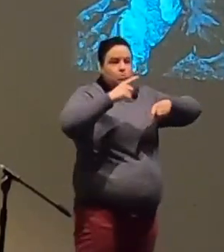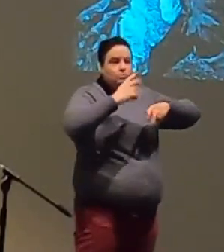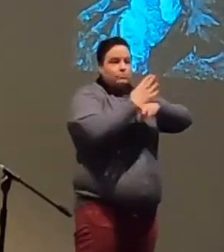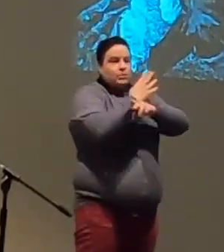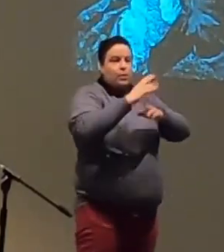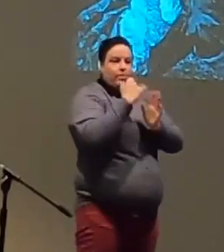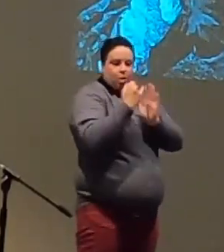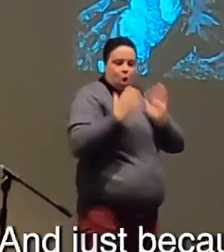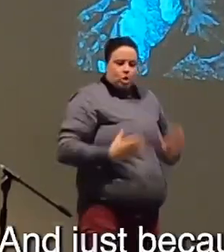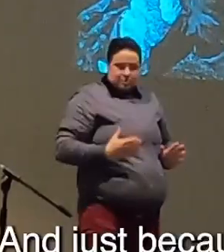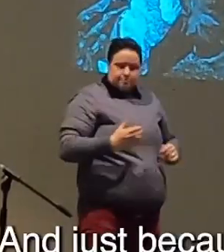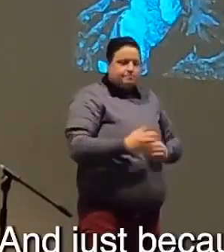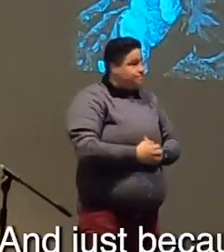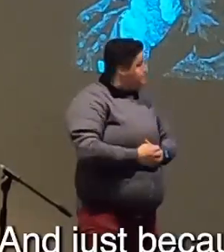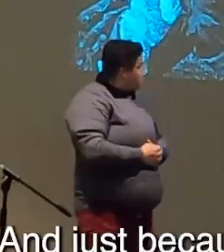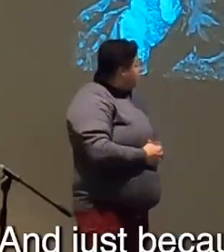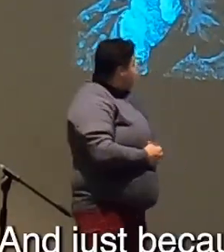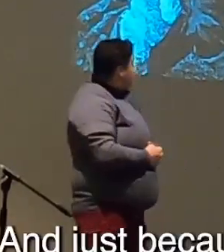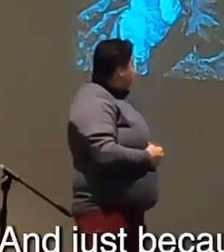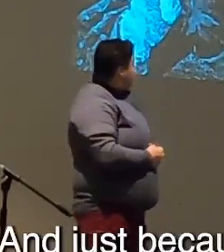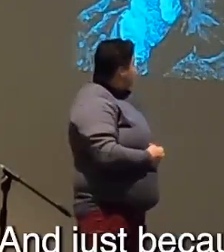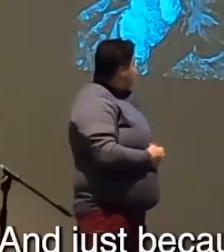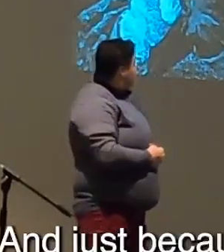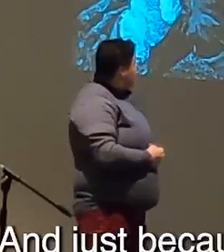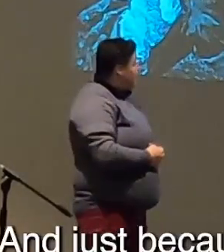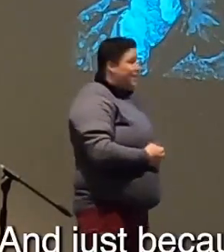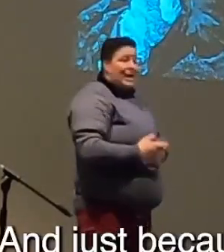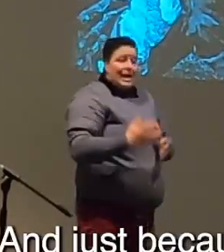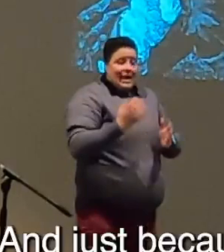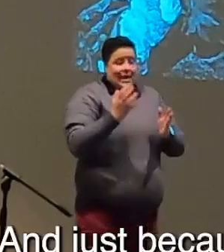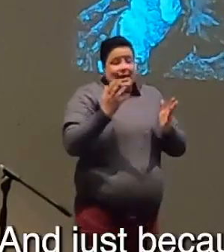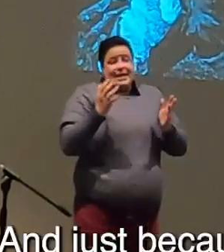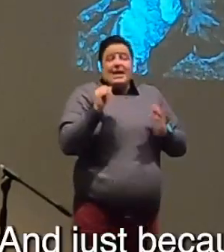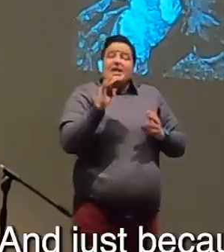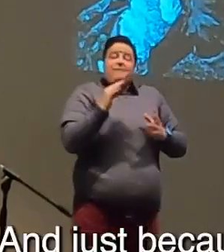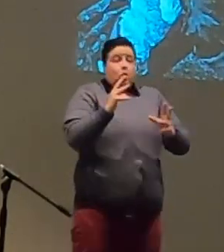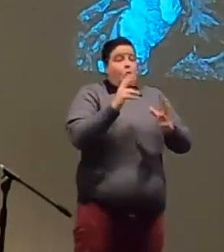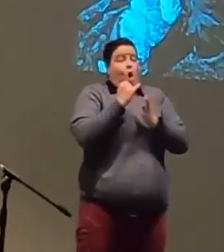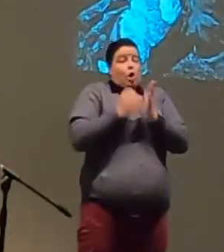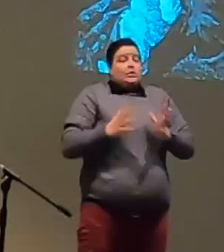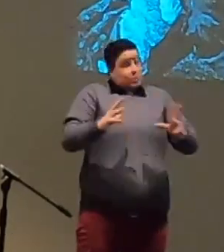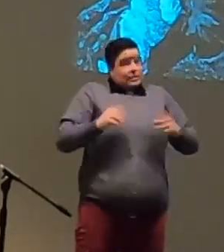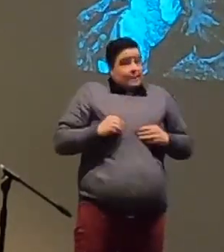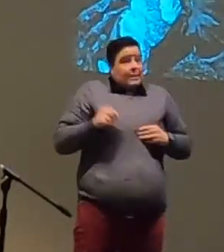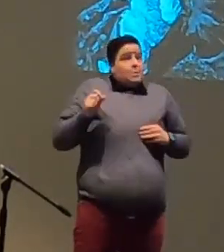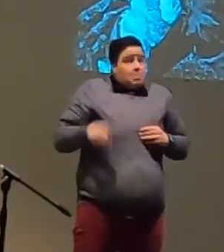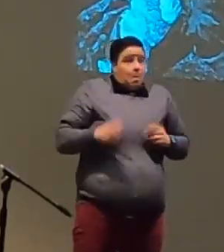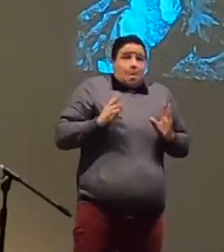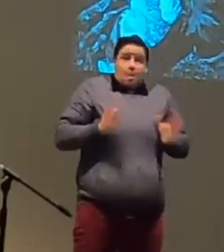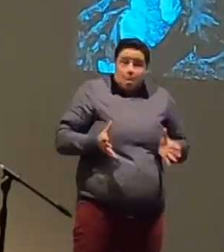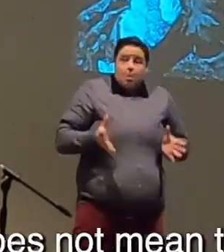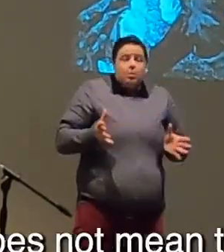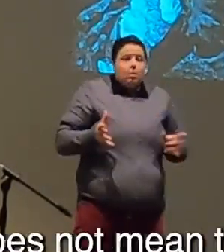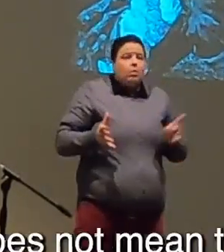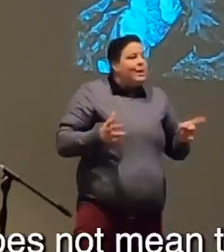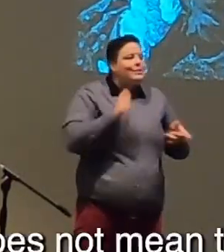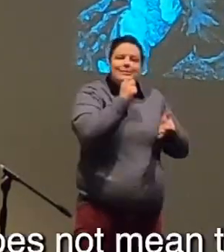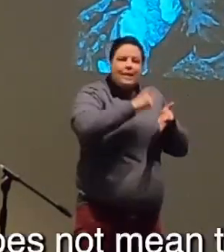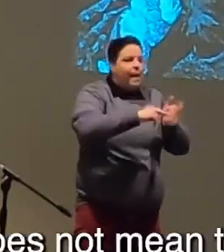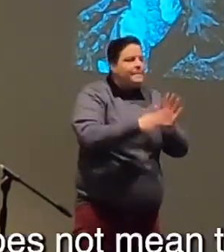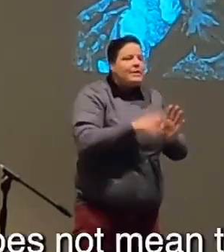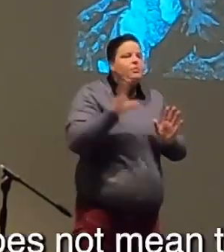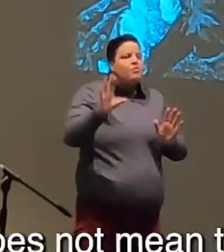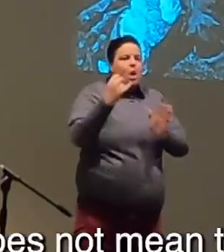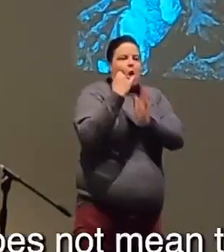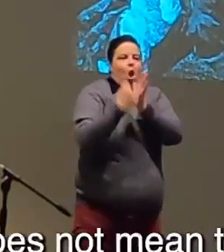artists. And just because an artist would be accepted into an exhibition by the Academy does not mean that